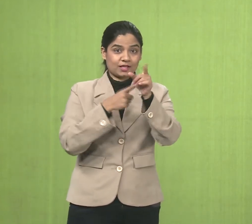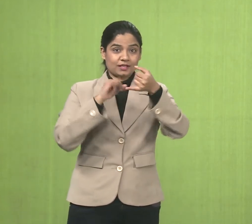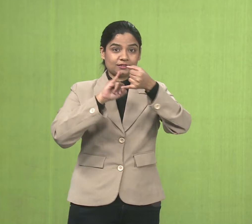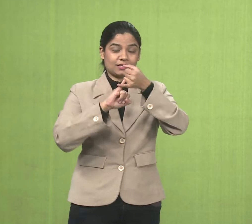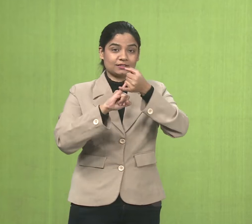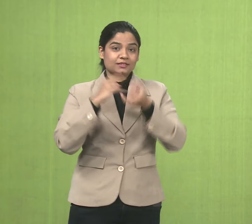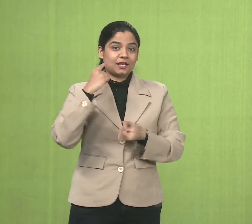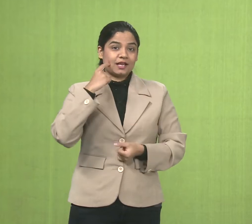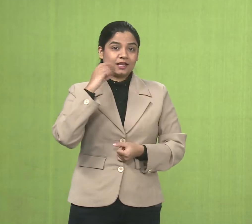Physical.